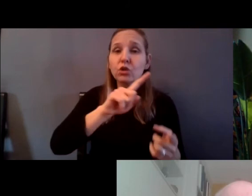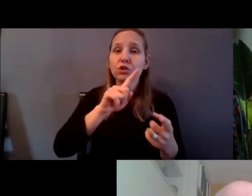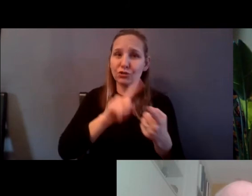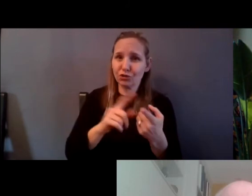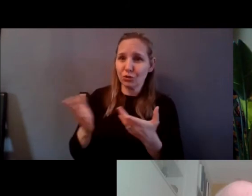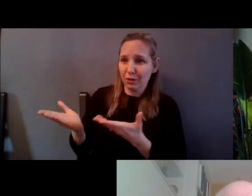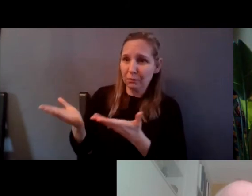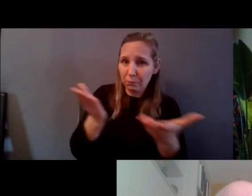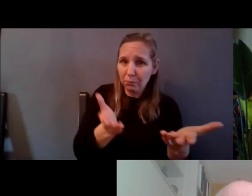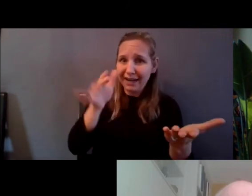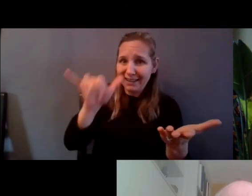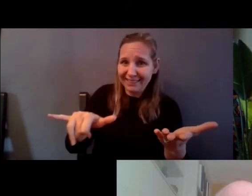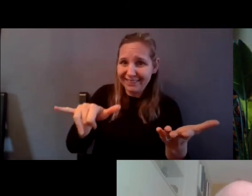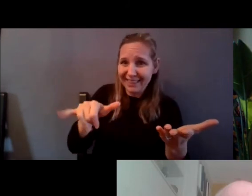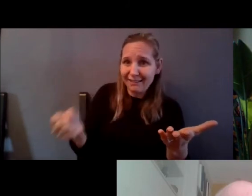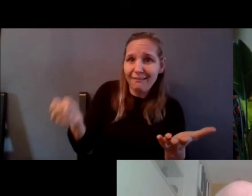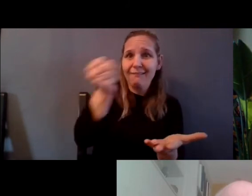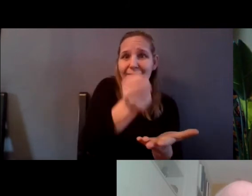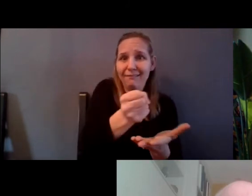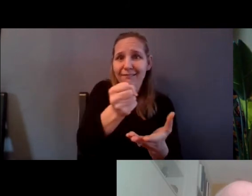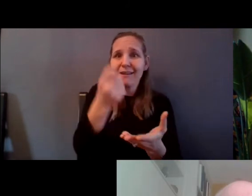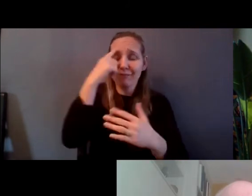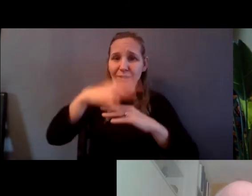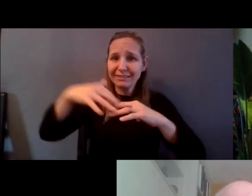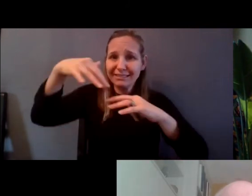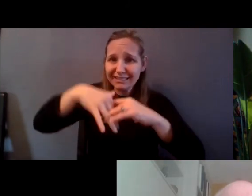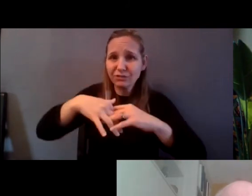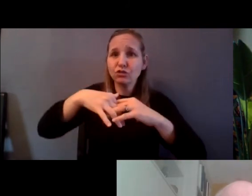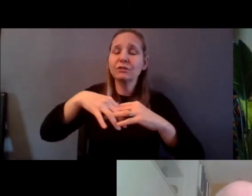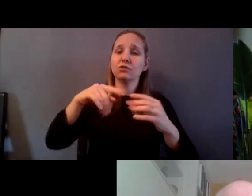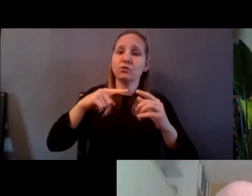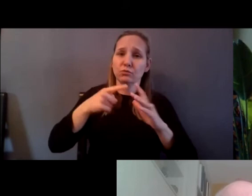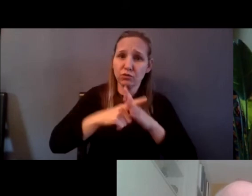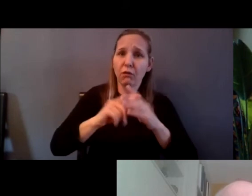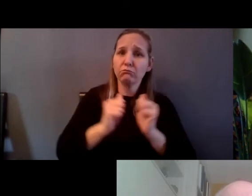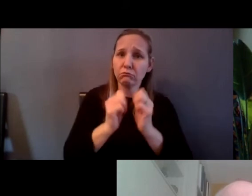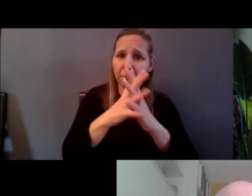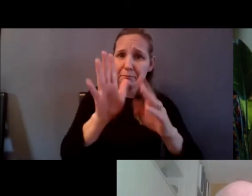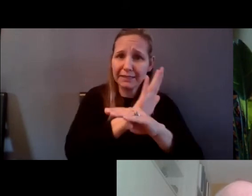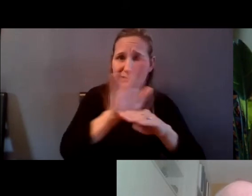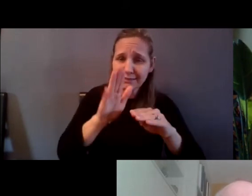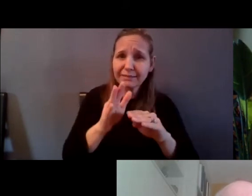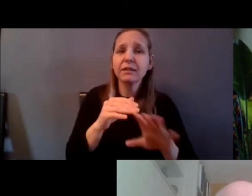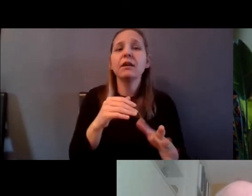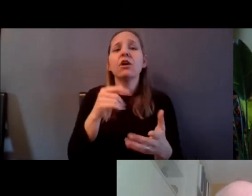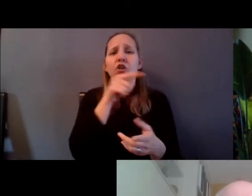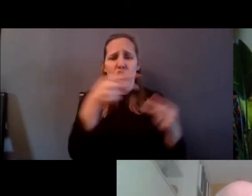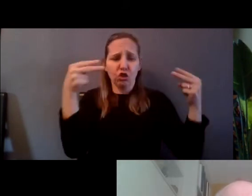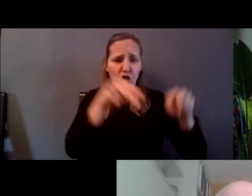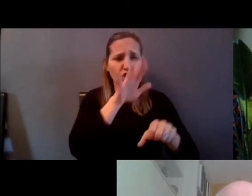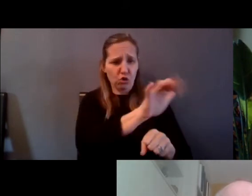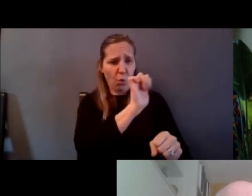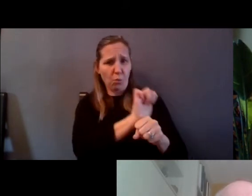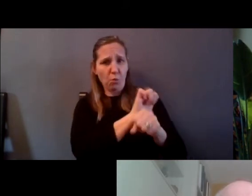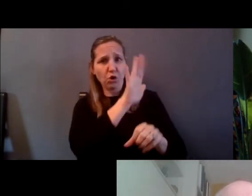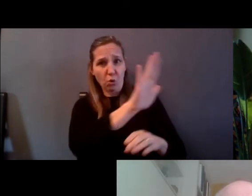an economic enabler within your Indigenous relationship, to be able to look at your structures of business